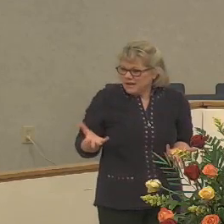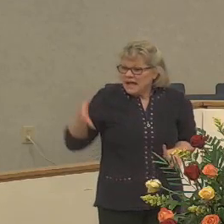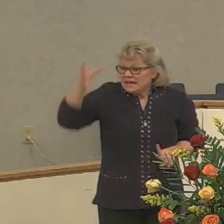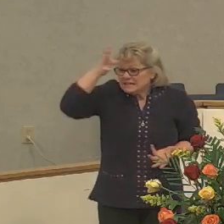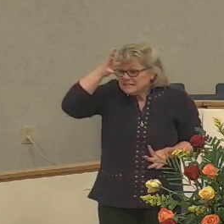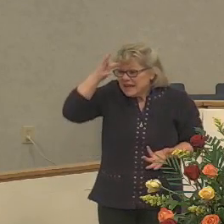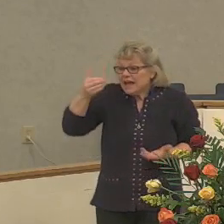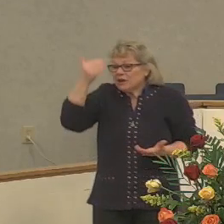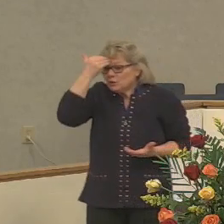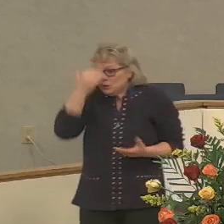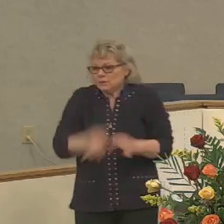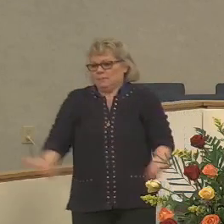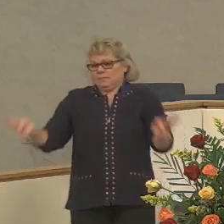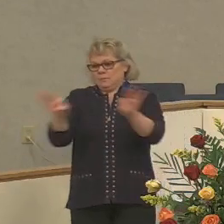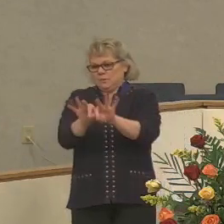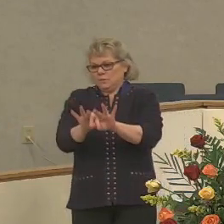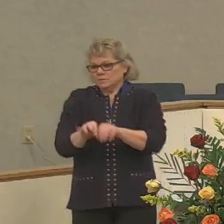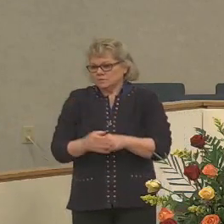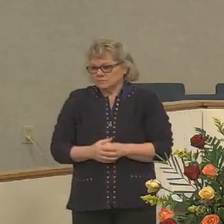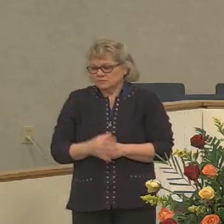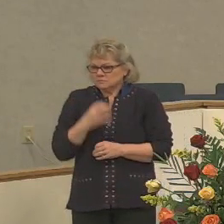was valuable.